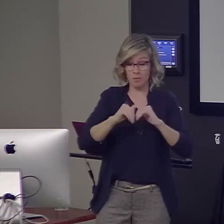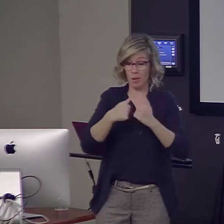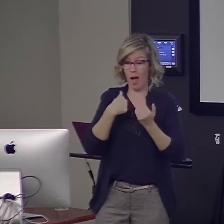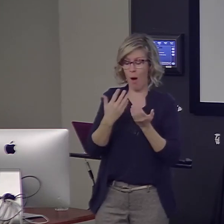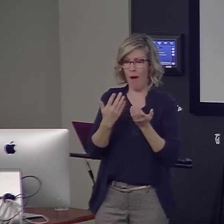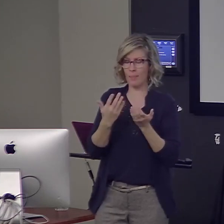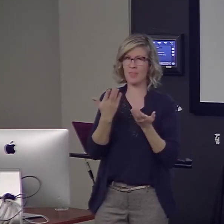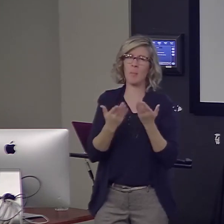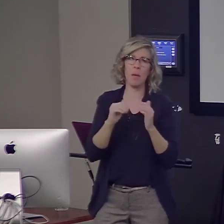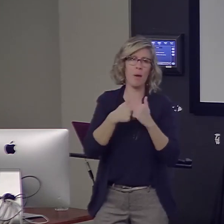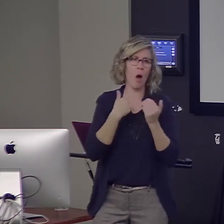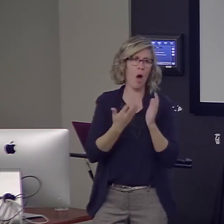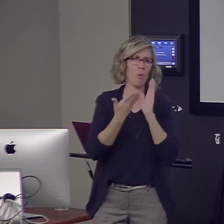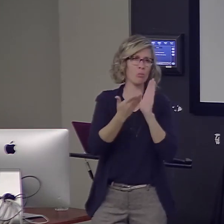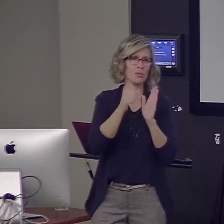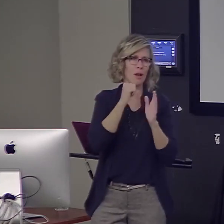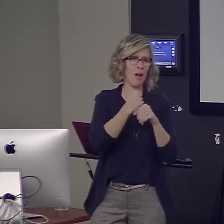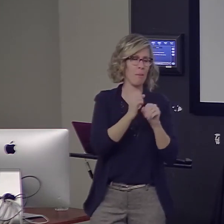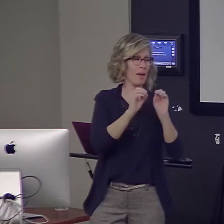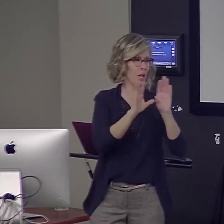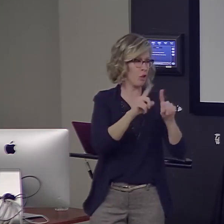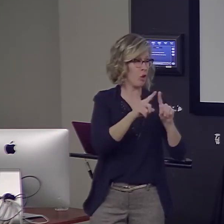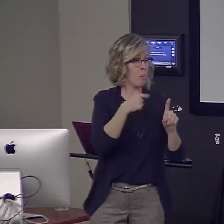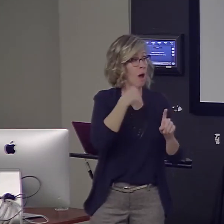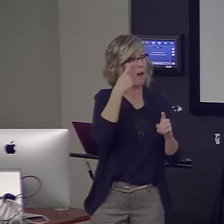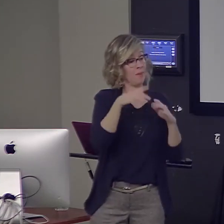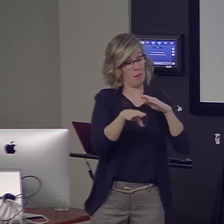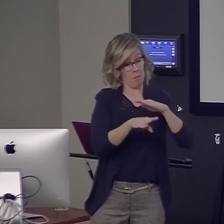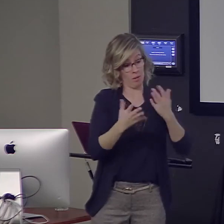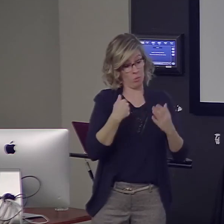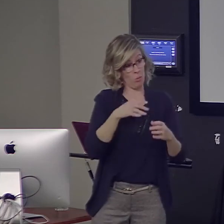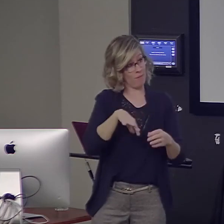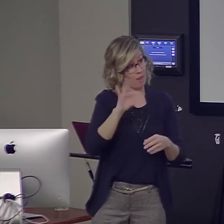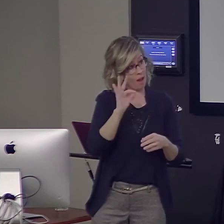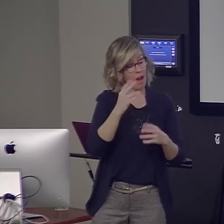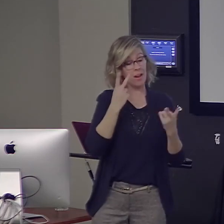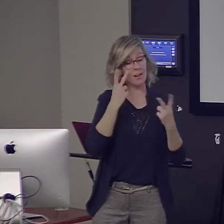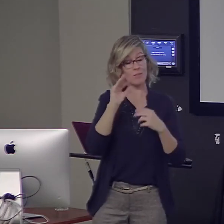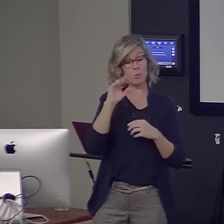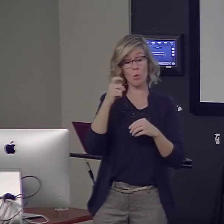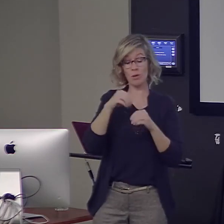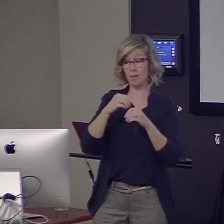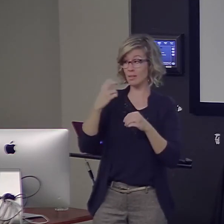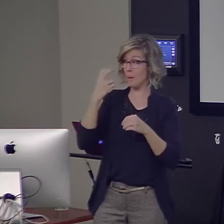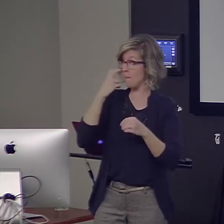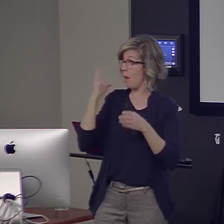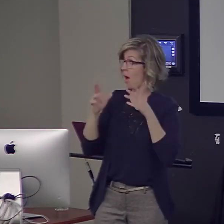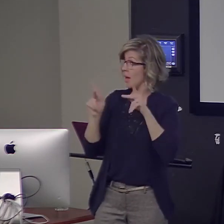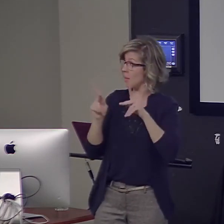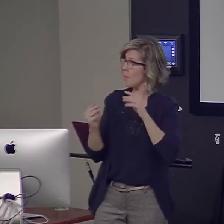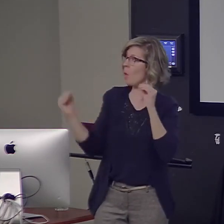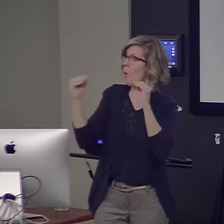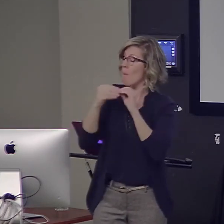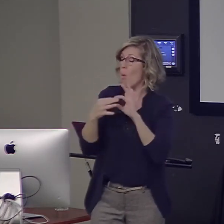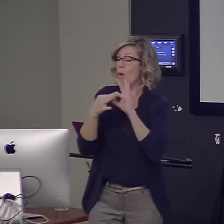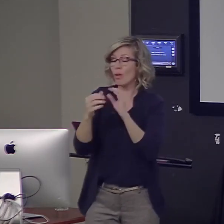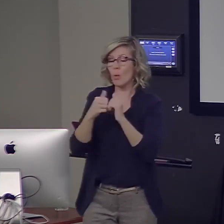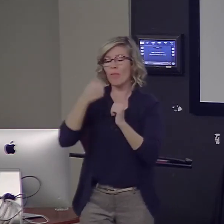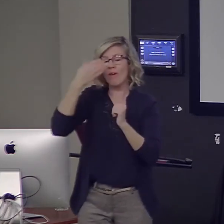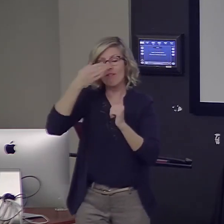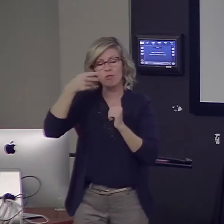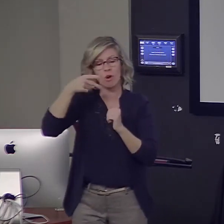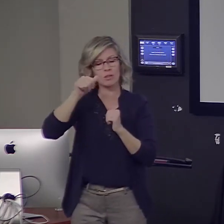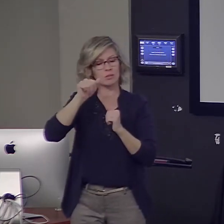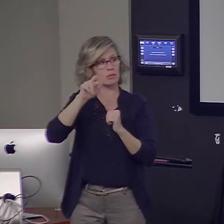it didn't make this clear, but basically what we find is that the visual cortex of blind people is more correlated with frontal parietal networks